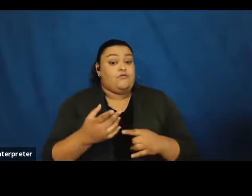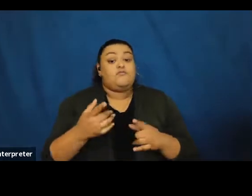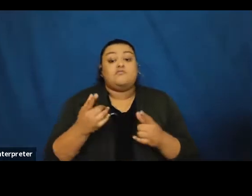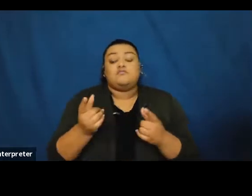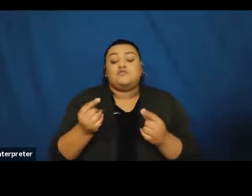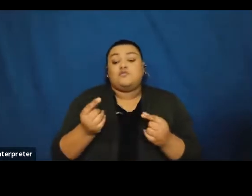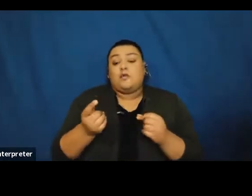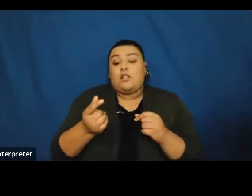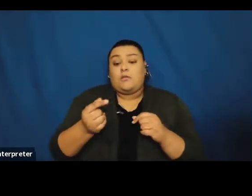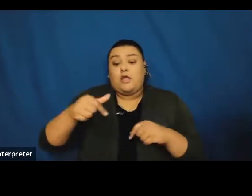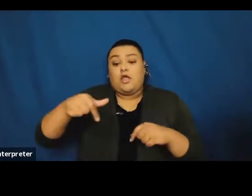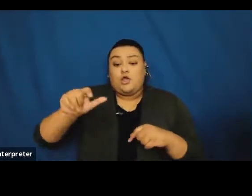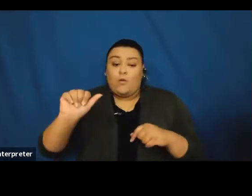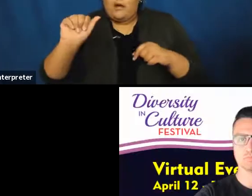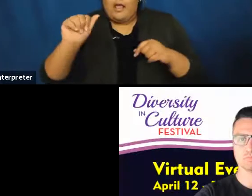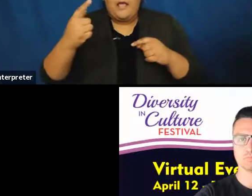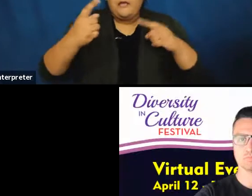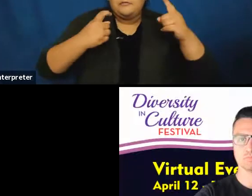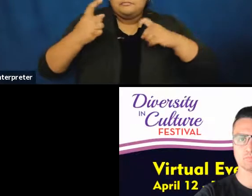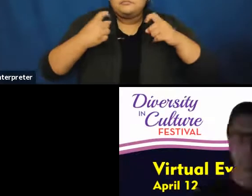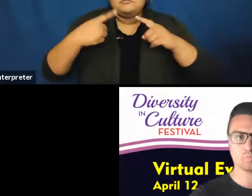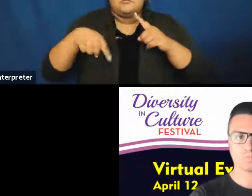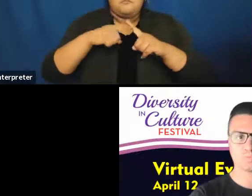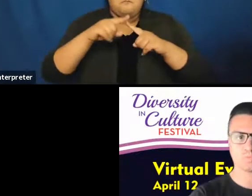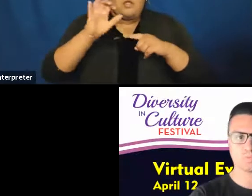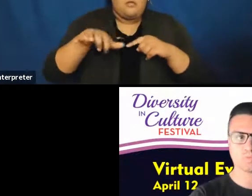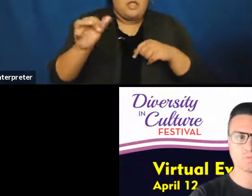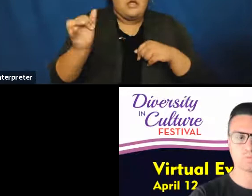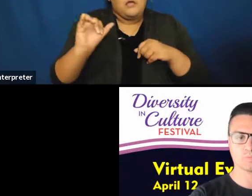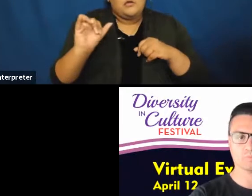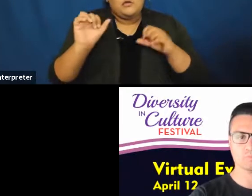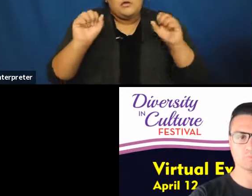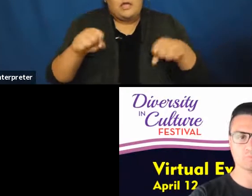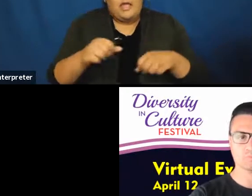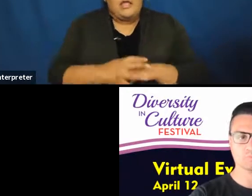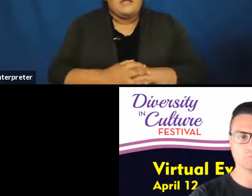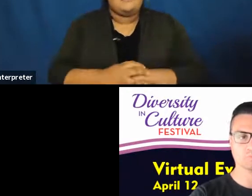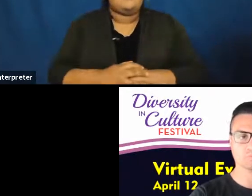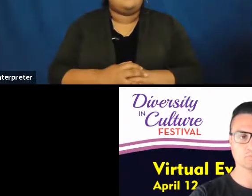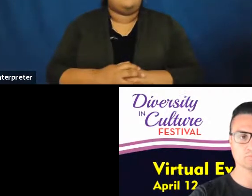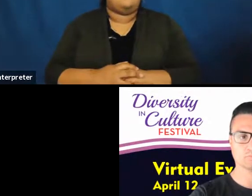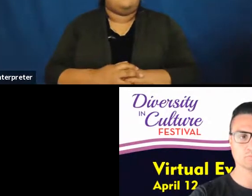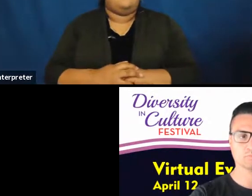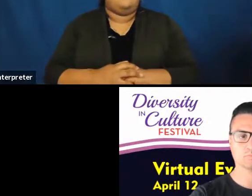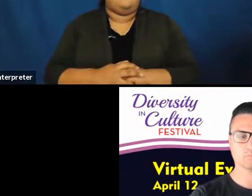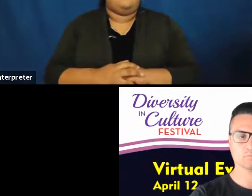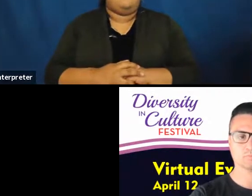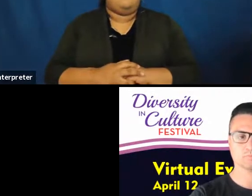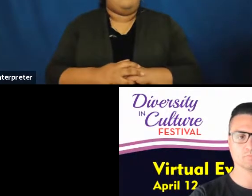you can ask something about these events. But to go on and finish what I prepared to tell you about is that